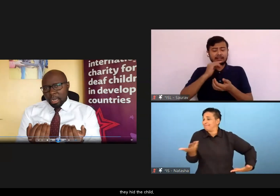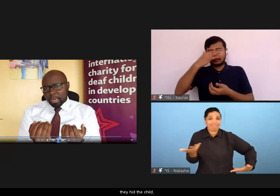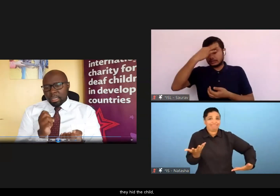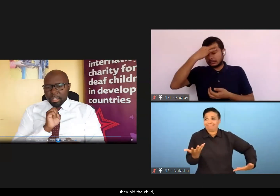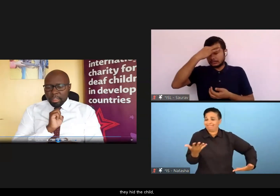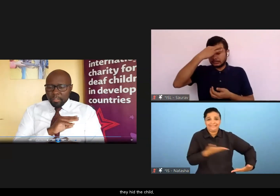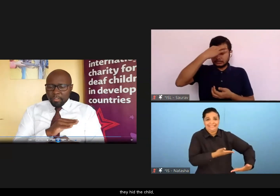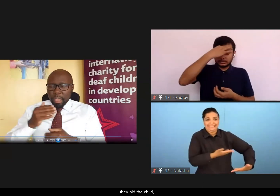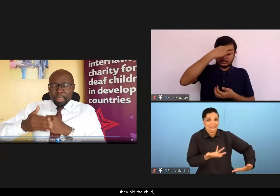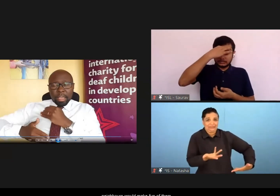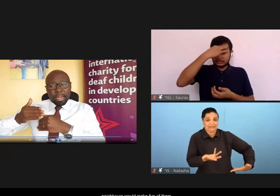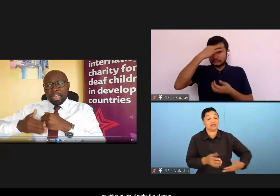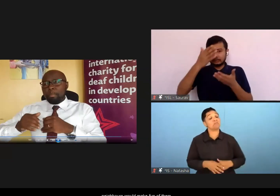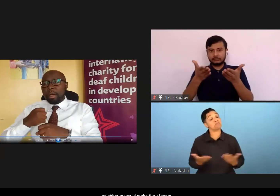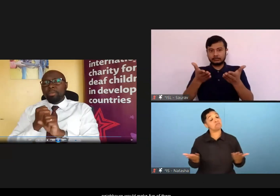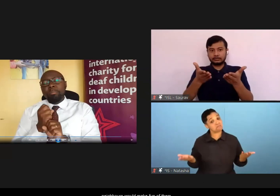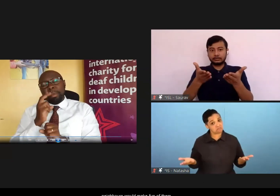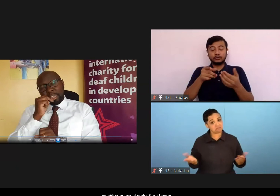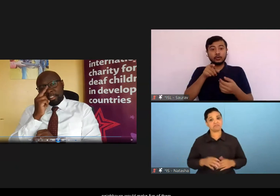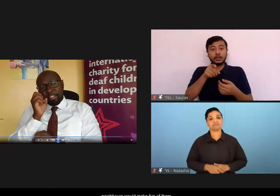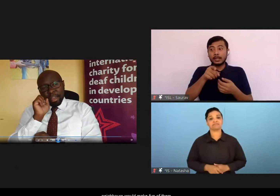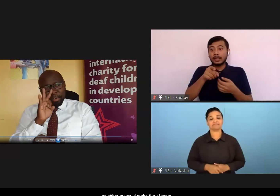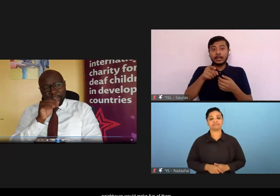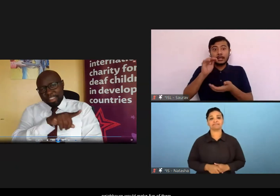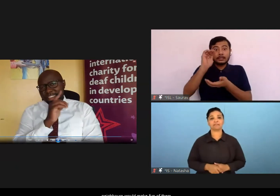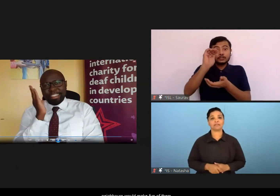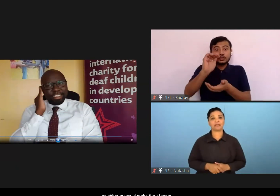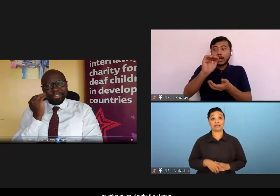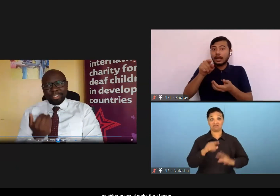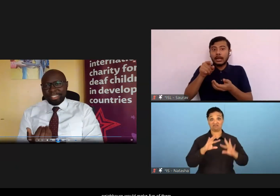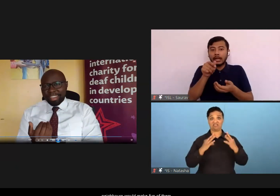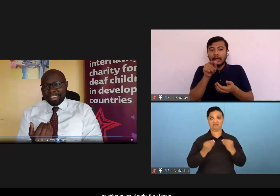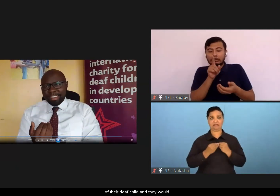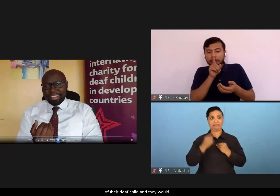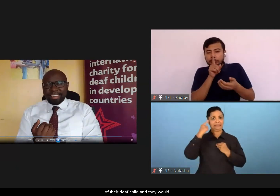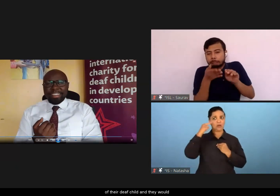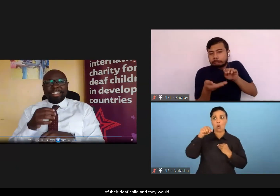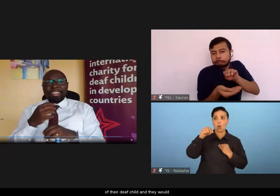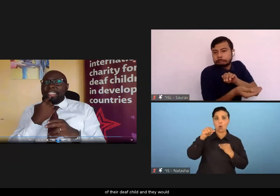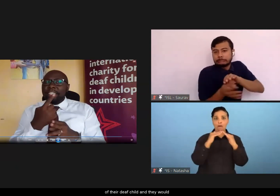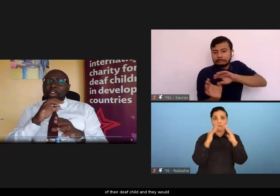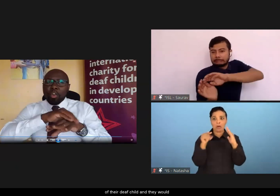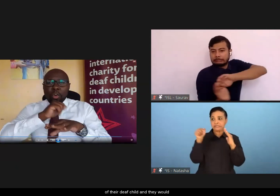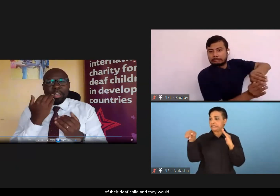So they hid the child. They feared that the neighbors would make fun of them, of their deaf child.